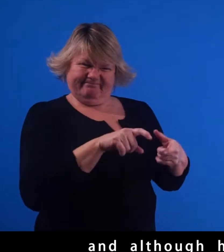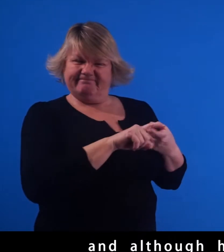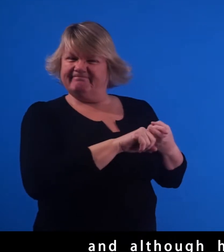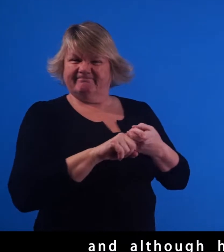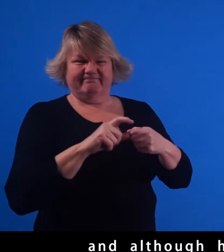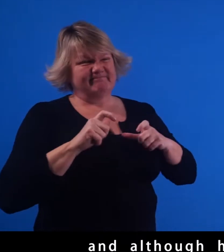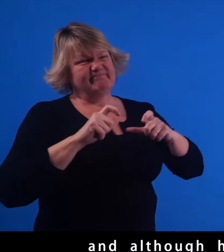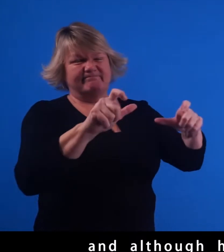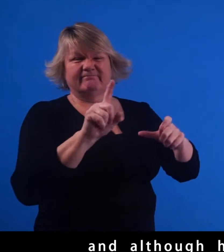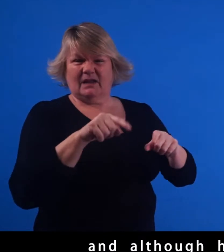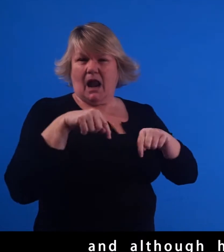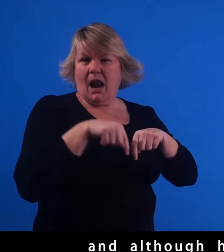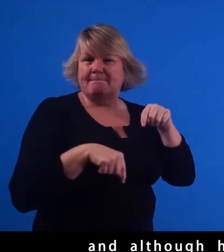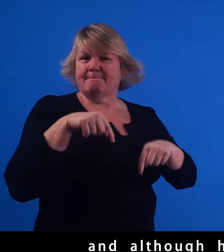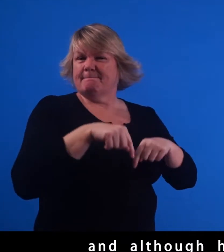limp.